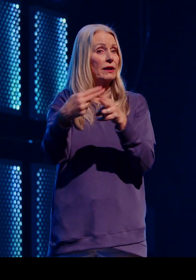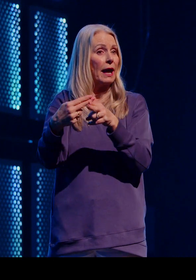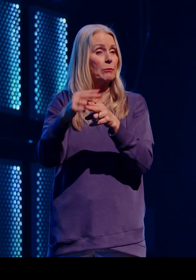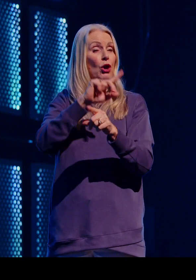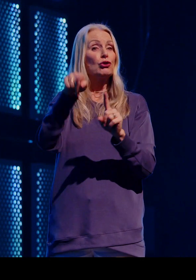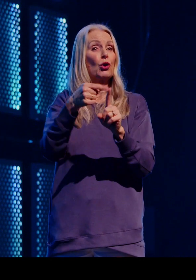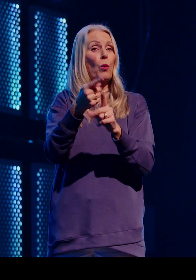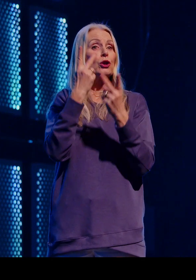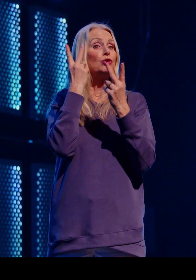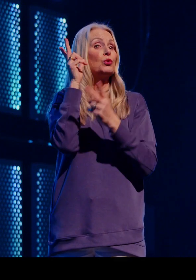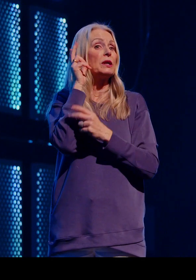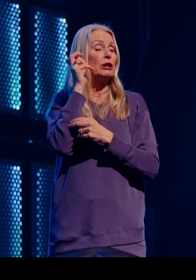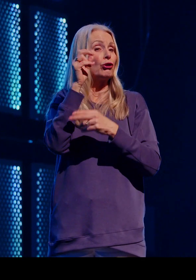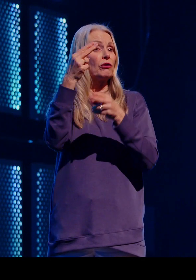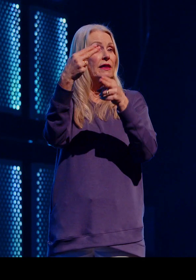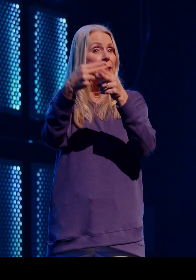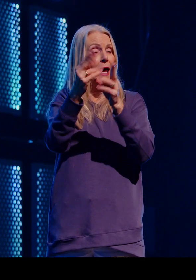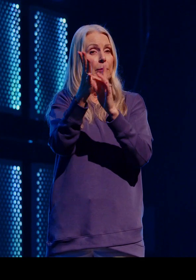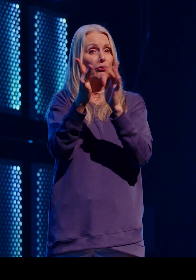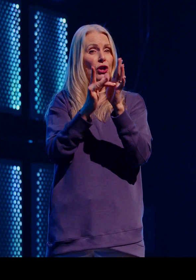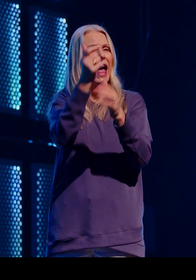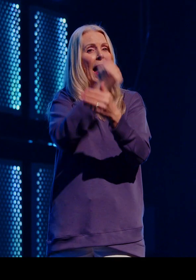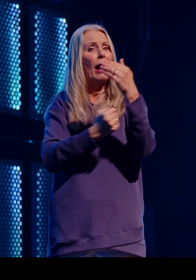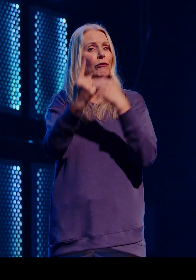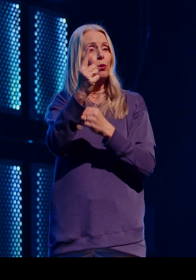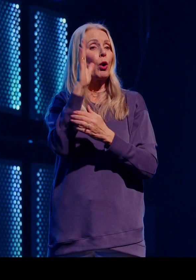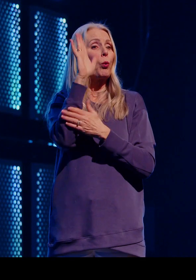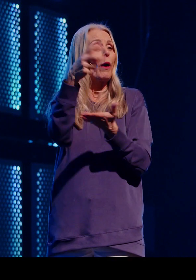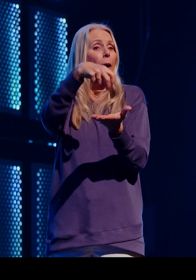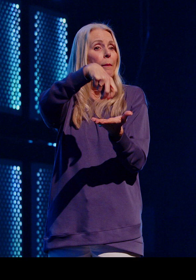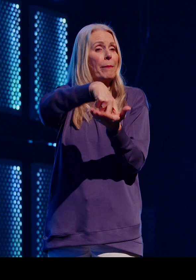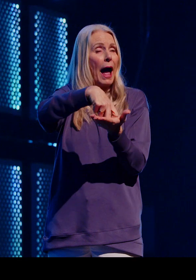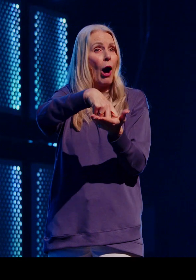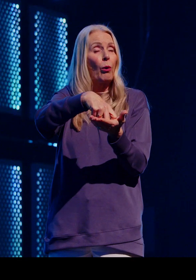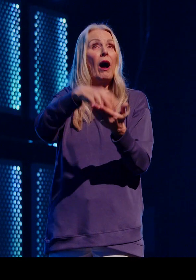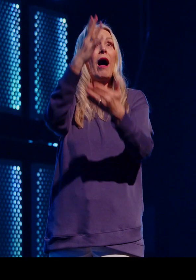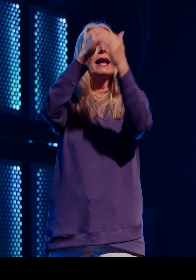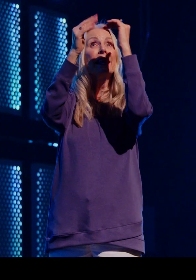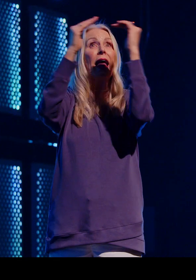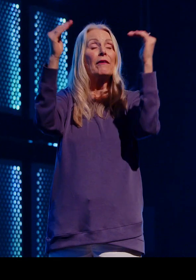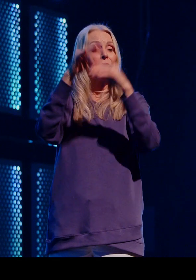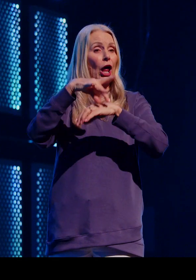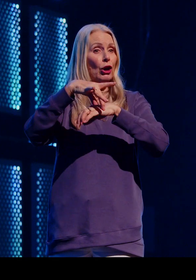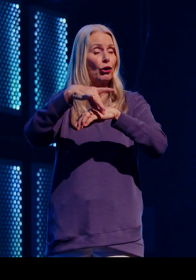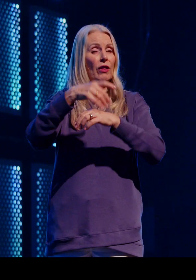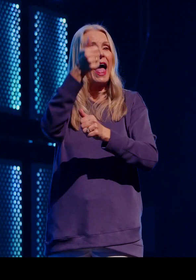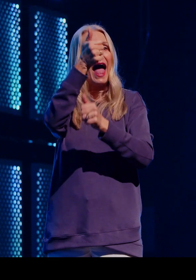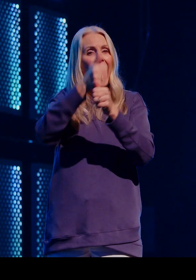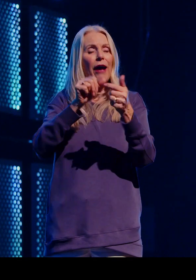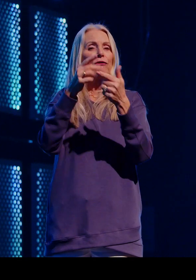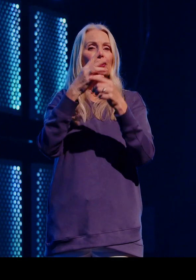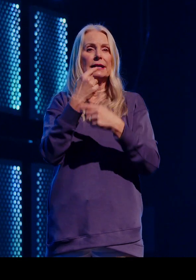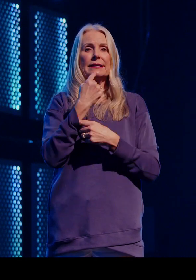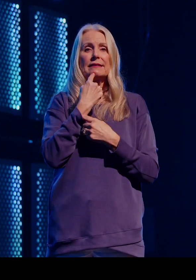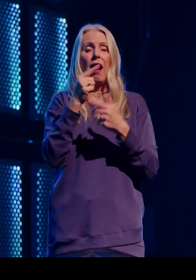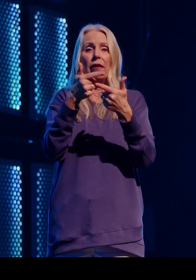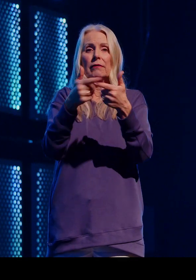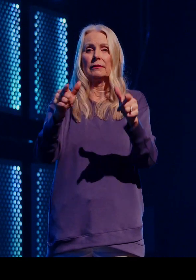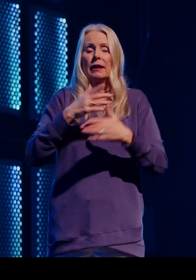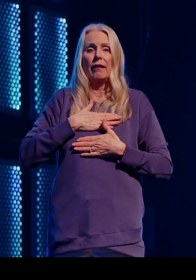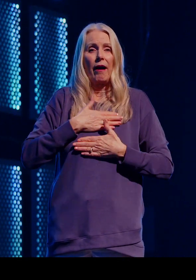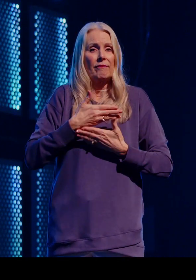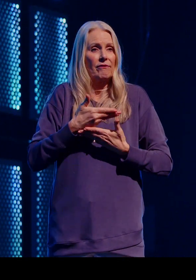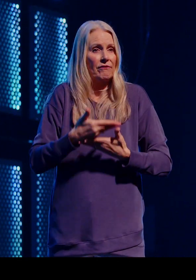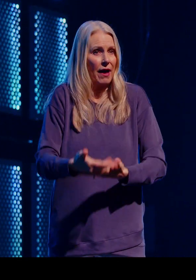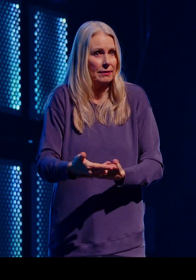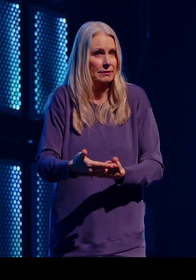Jesus, every knee should bow in heaven and on earth and under the earth, and every tongue confess that Jesus Christ is Lord,